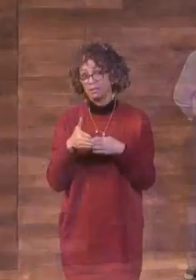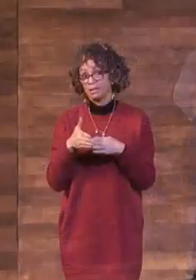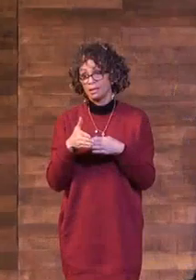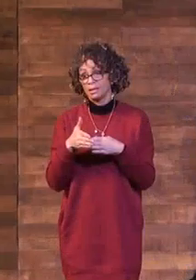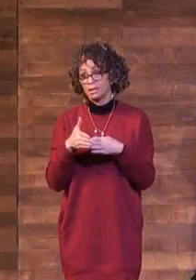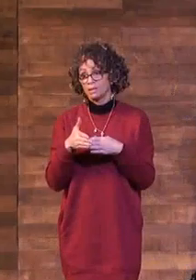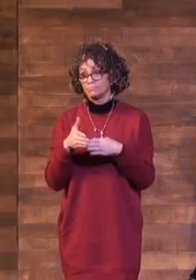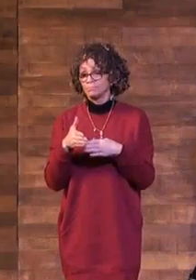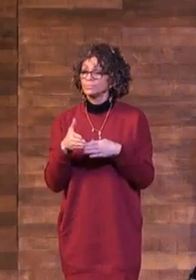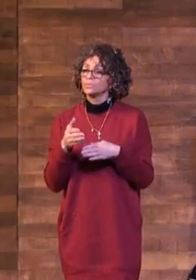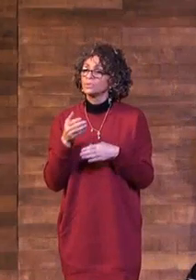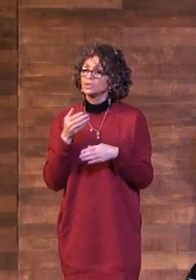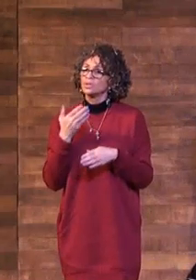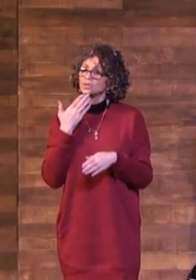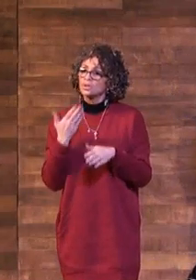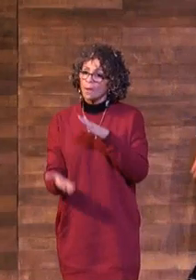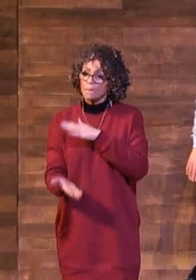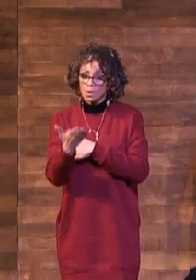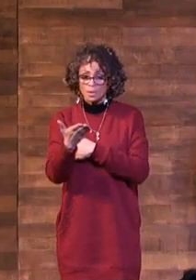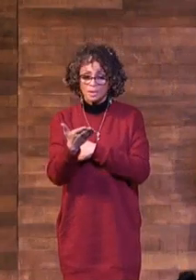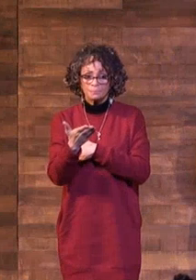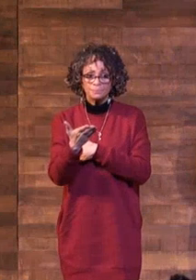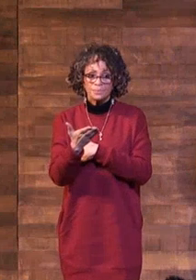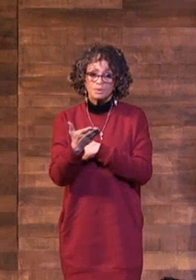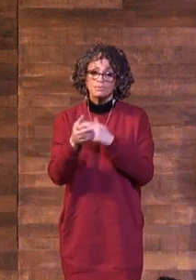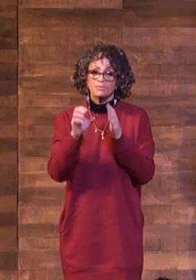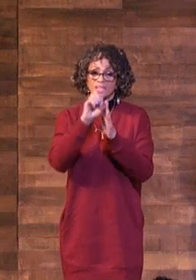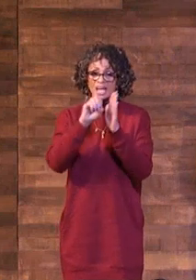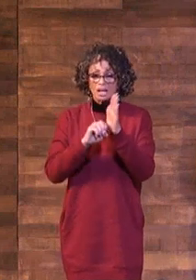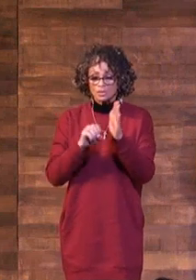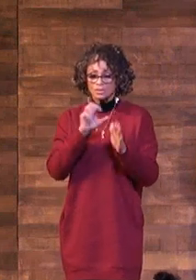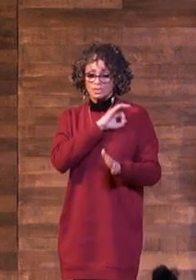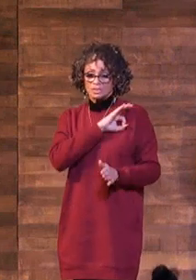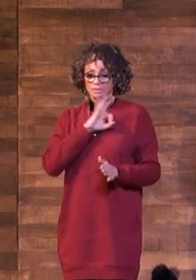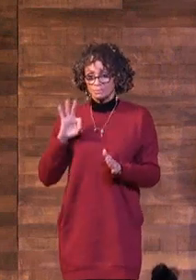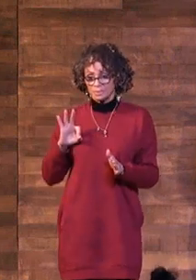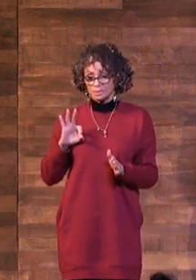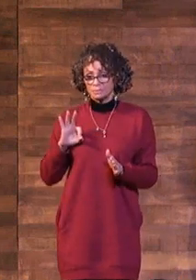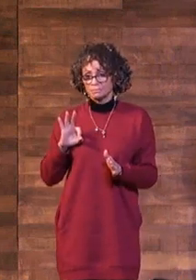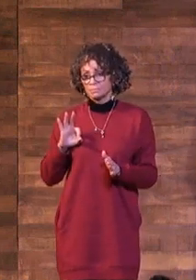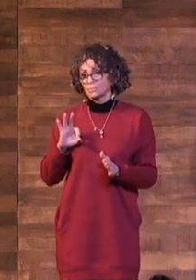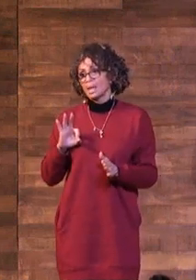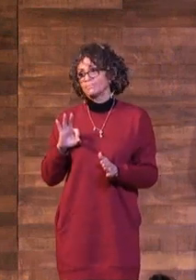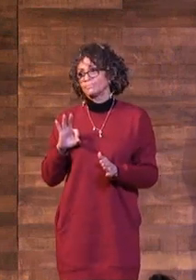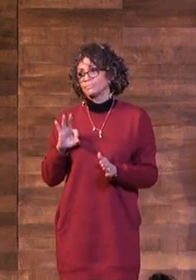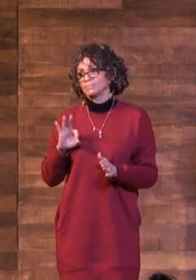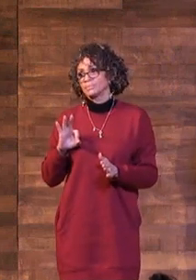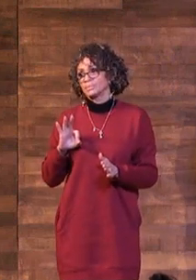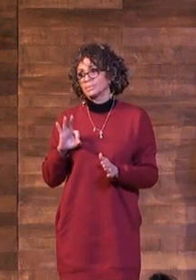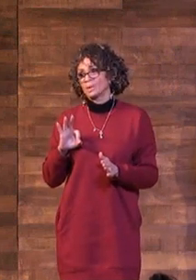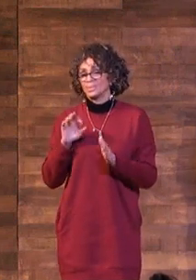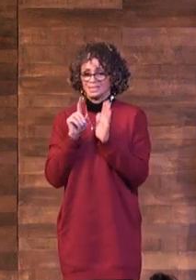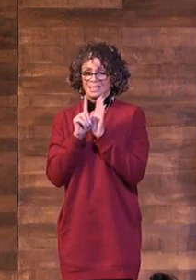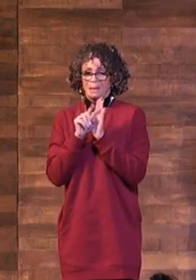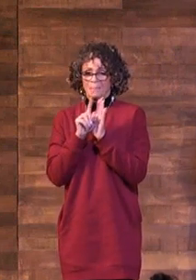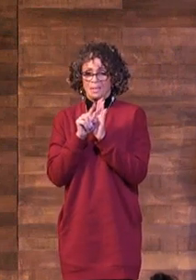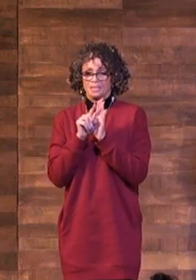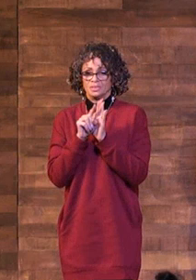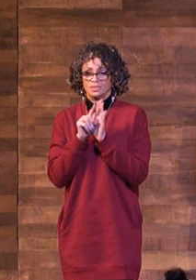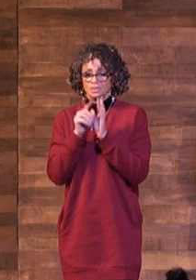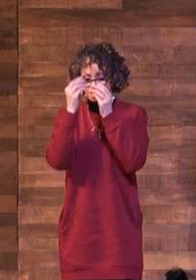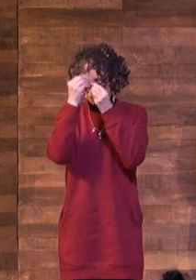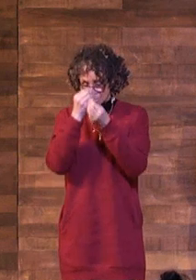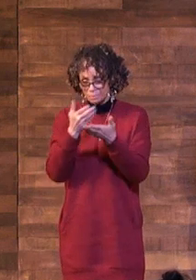Good morning. On behalf of the elders, staff, and ministry coordination team, I want to take a few minutes to provide you with an